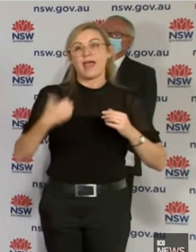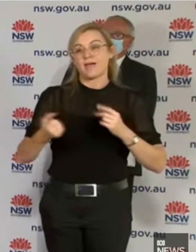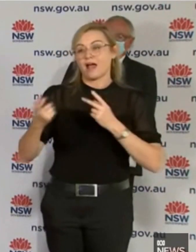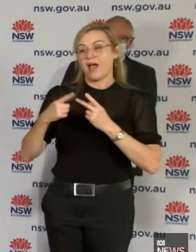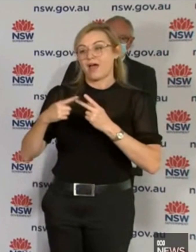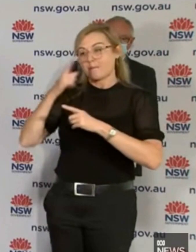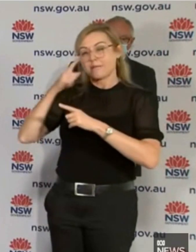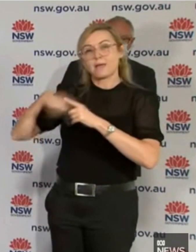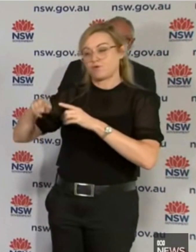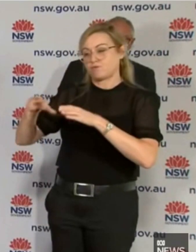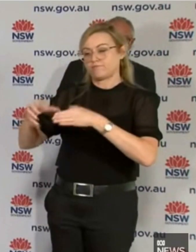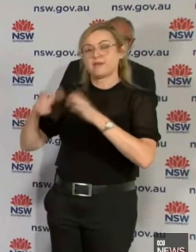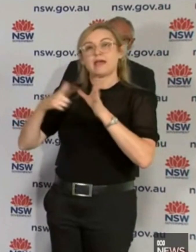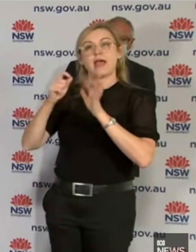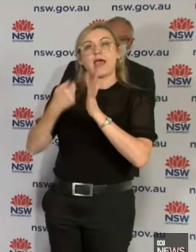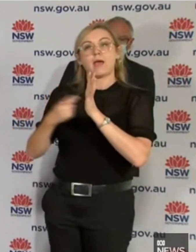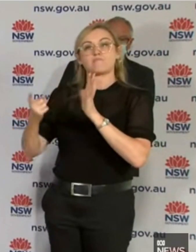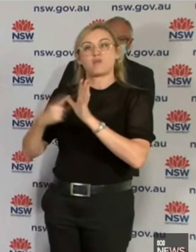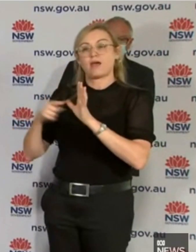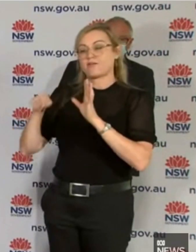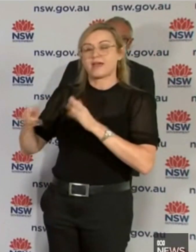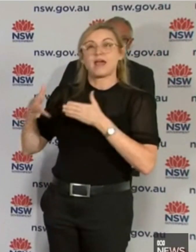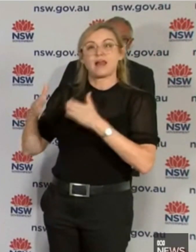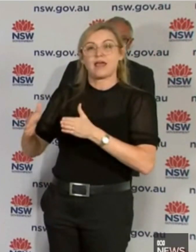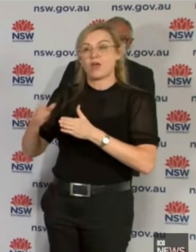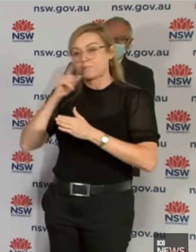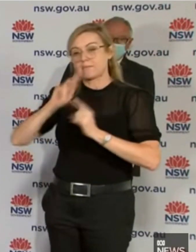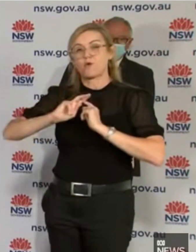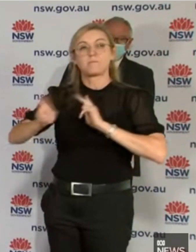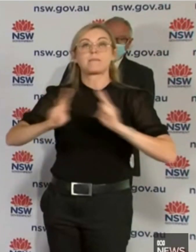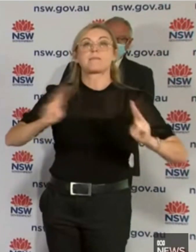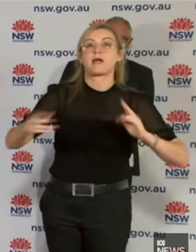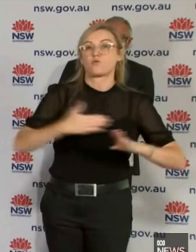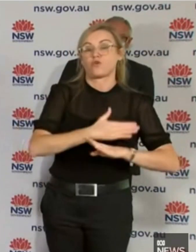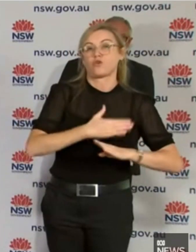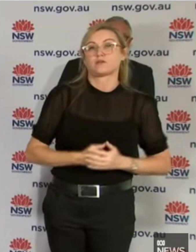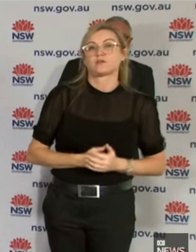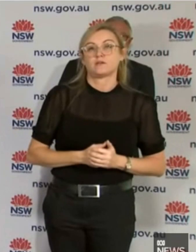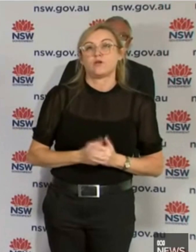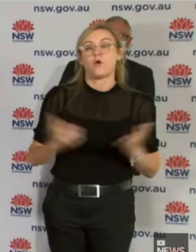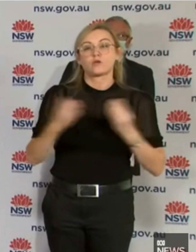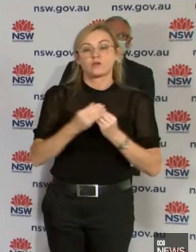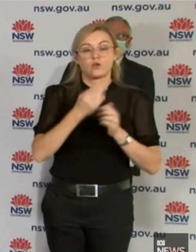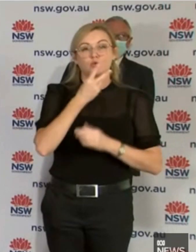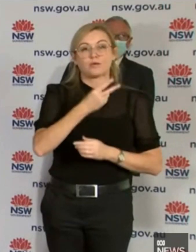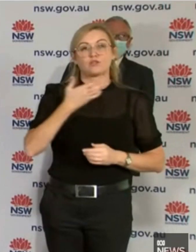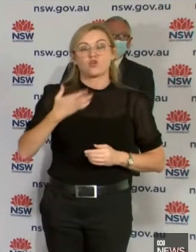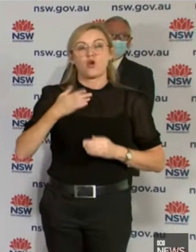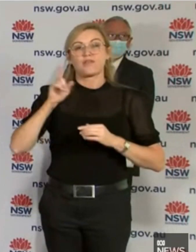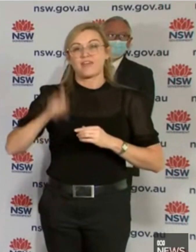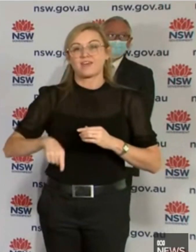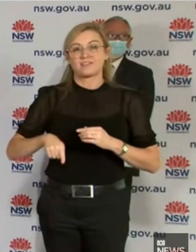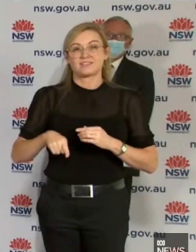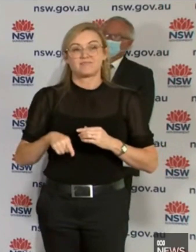has now made it even easier for people to return to the workforce. So now 29,000 health